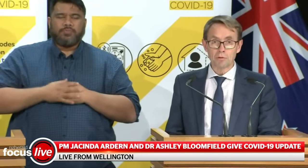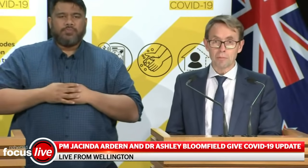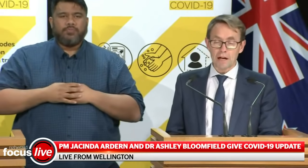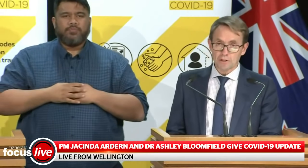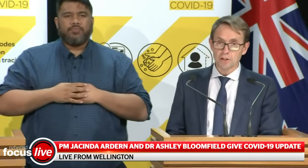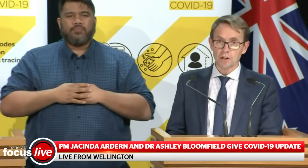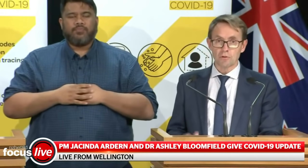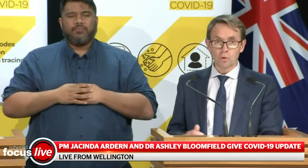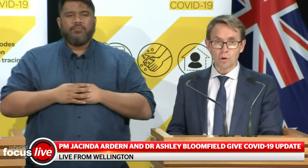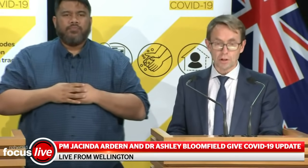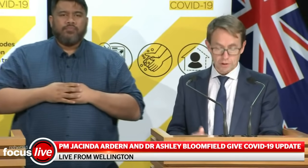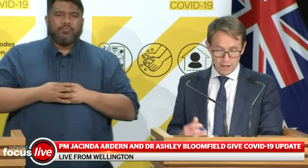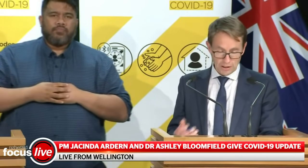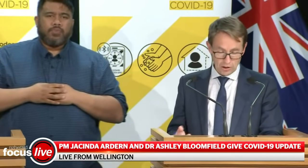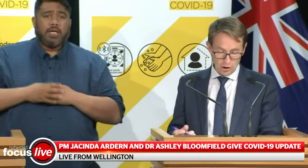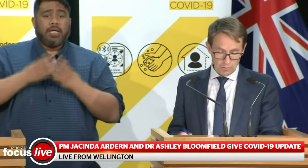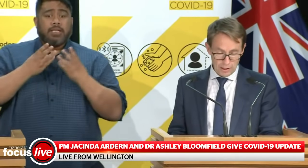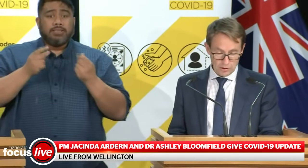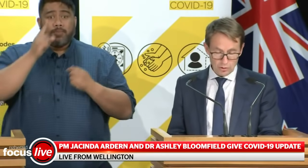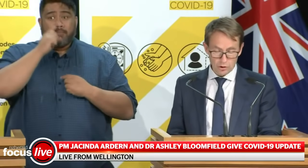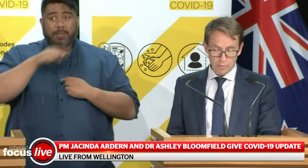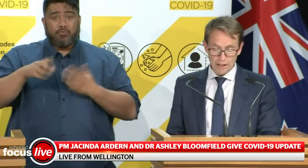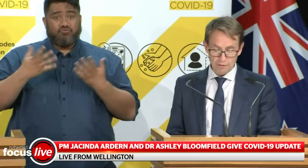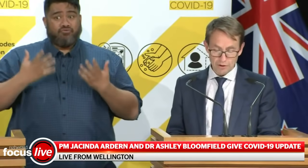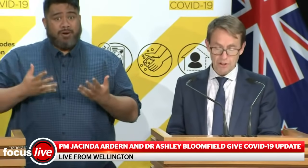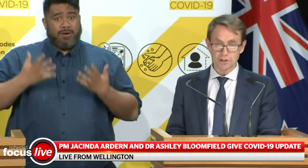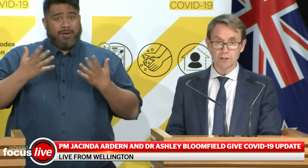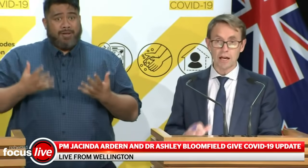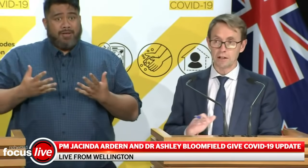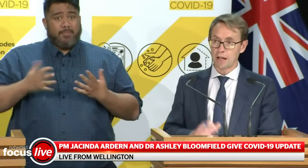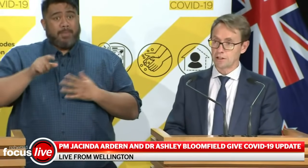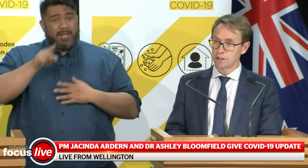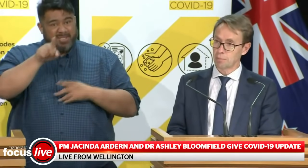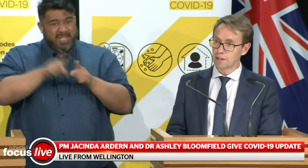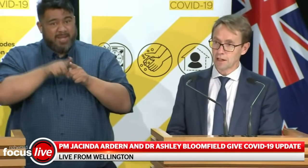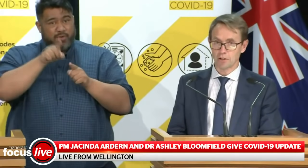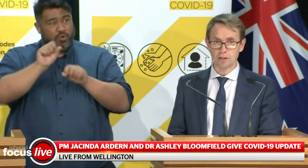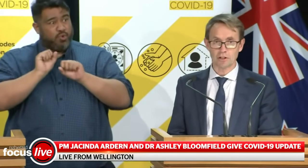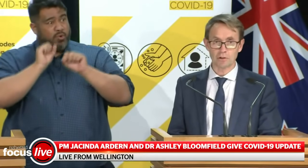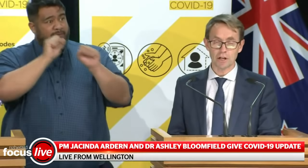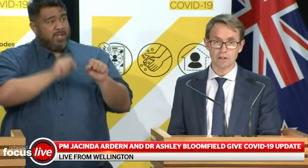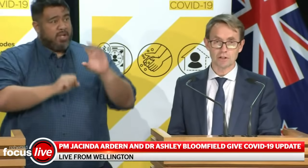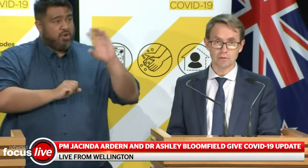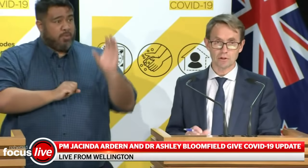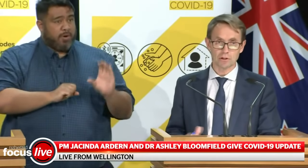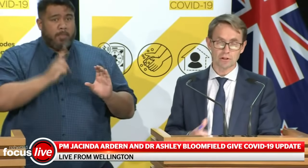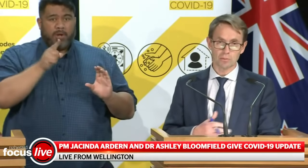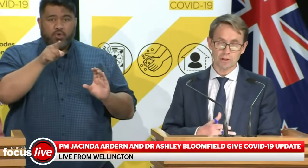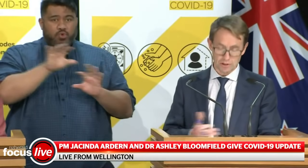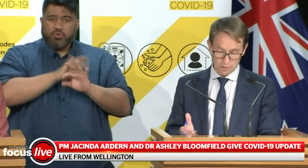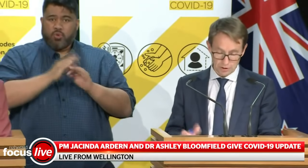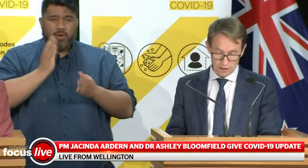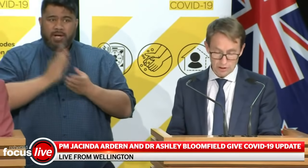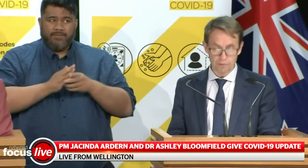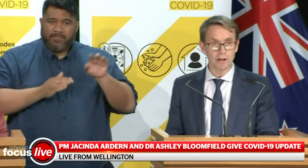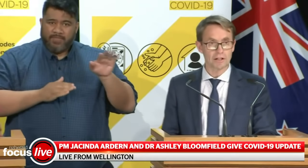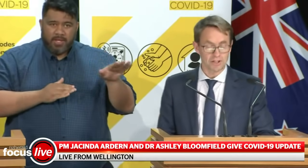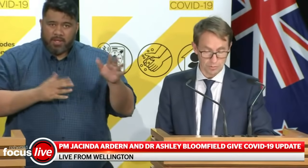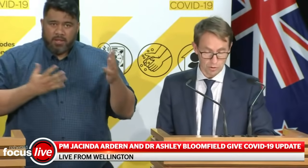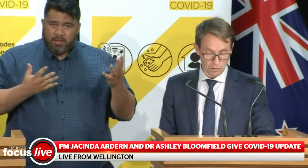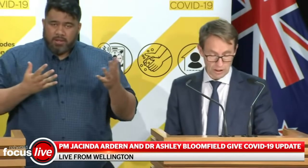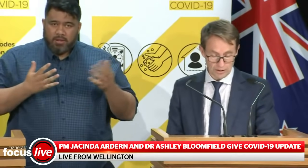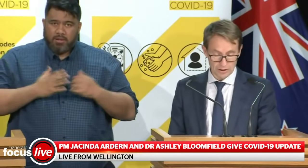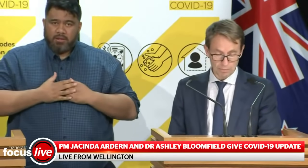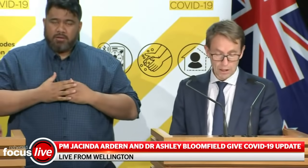be people from outside of Auckland and Coromandel who may have visited and have been at these locations of interest, the ones that we've identified